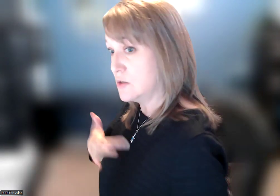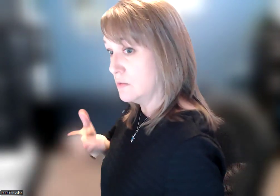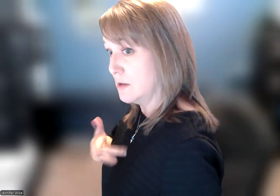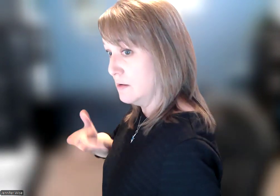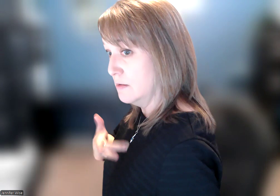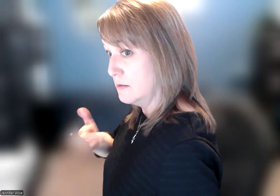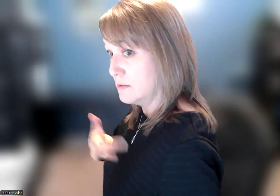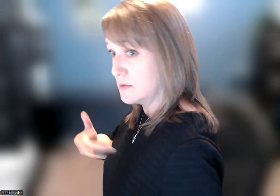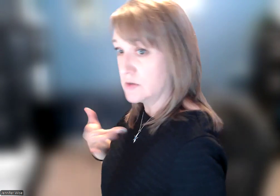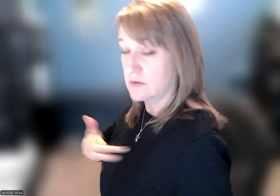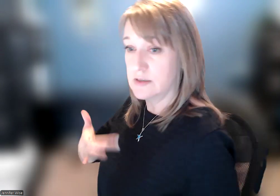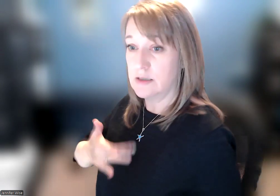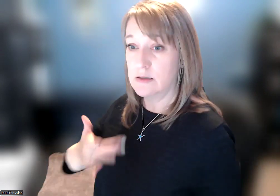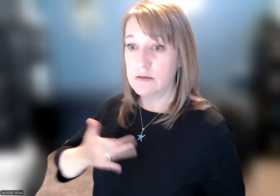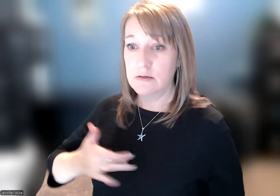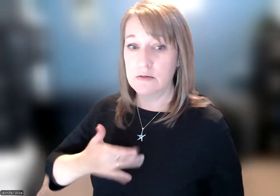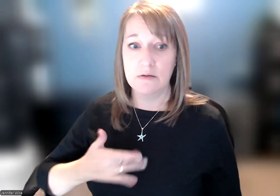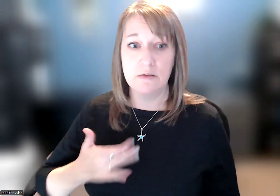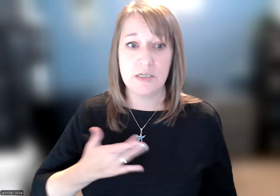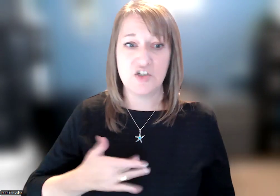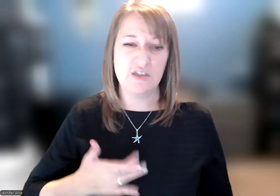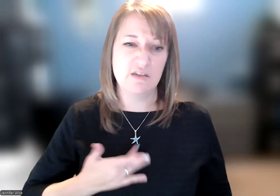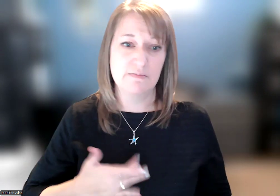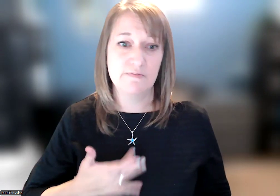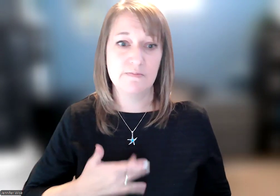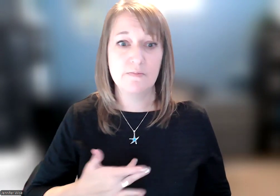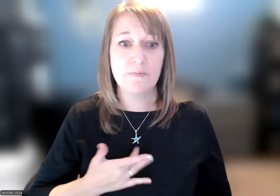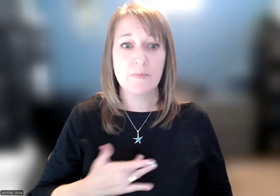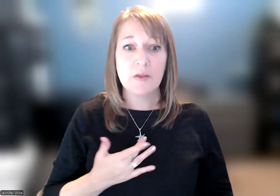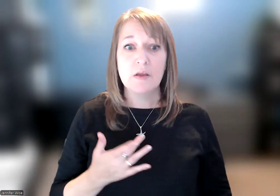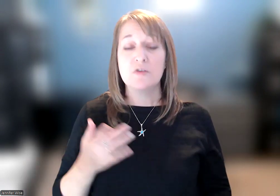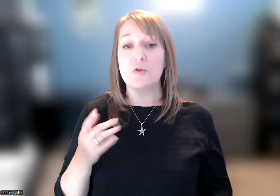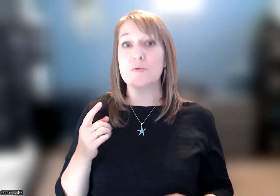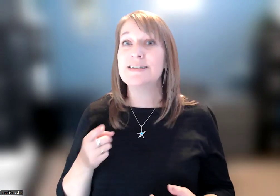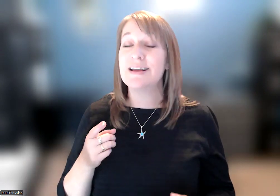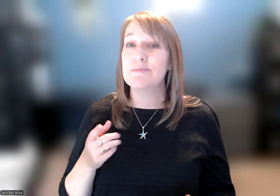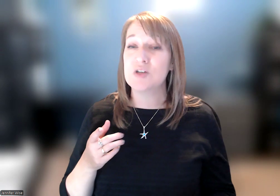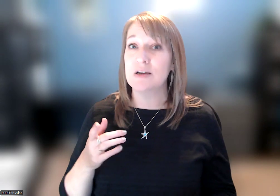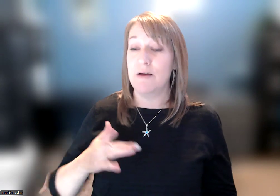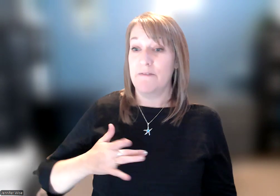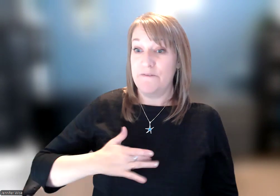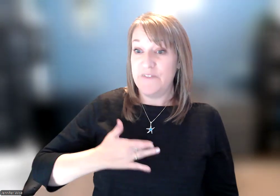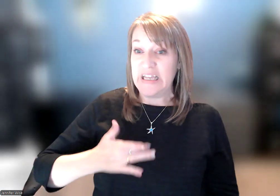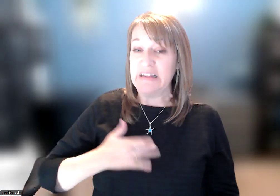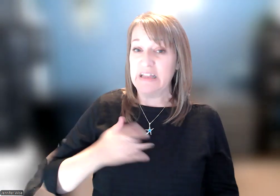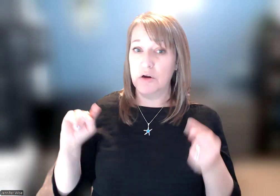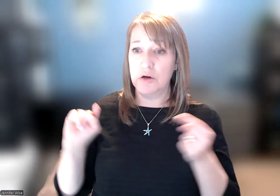do little circles here, touches. So the reason I'm talking about feeling